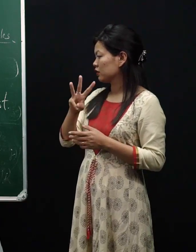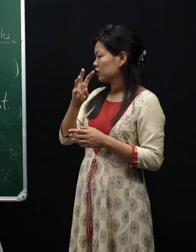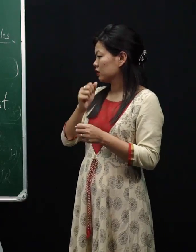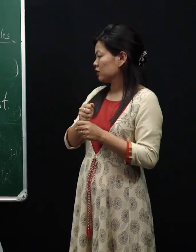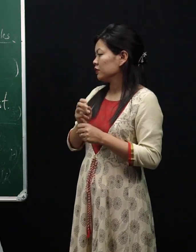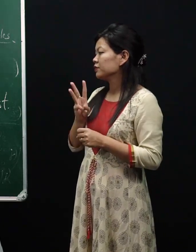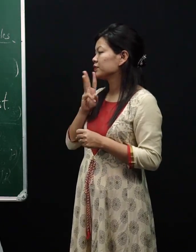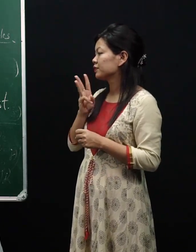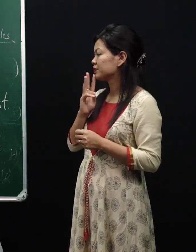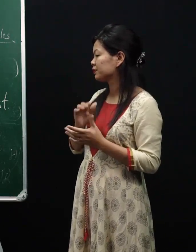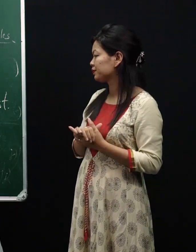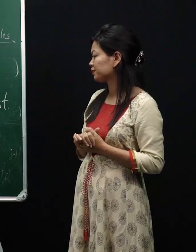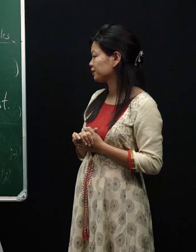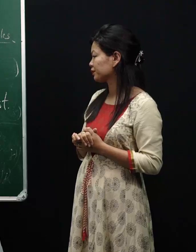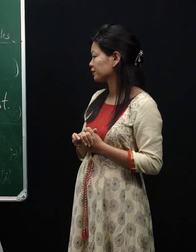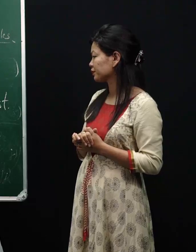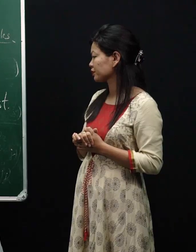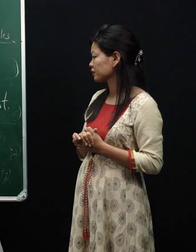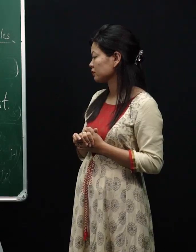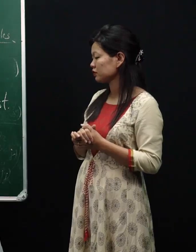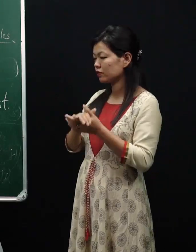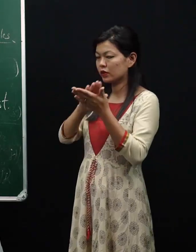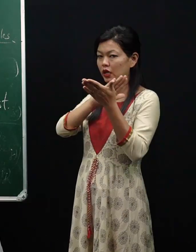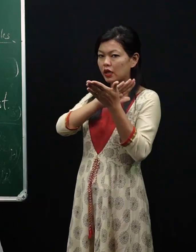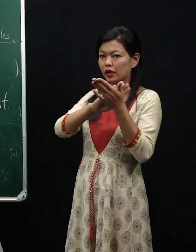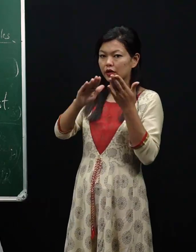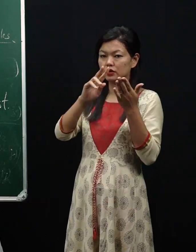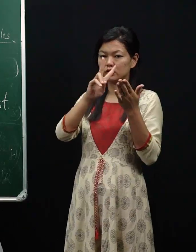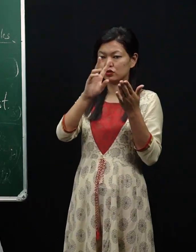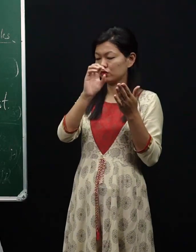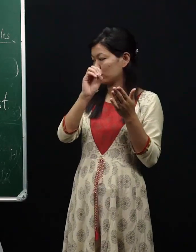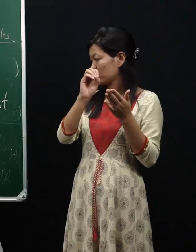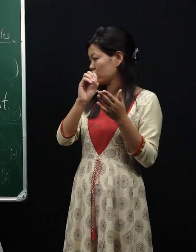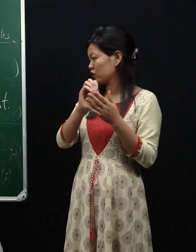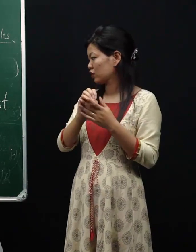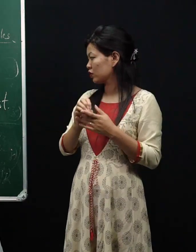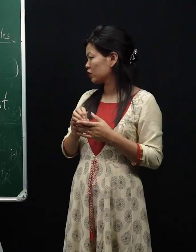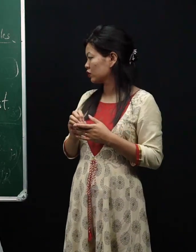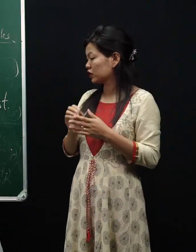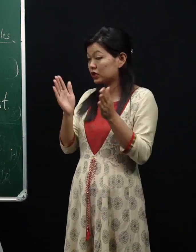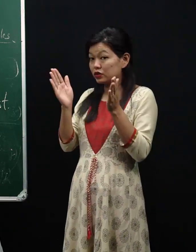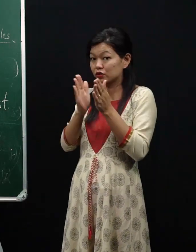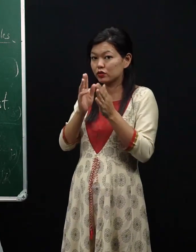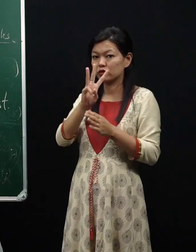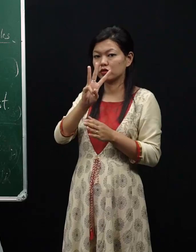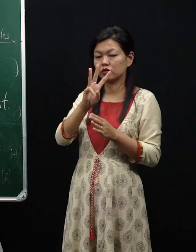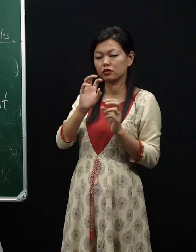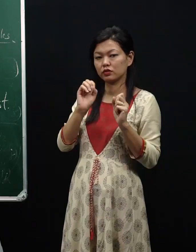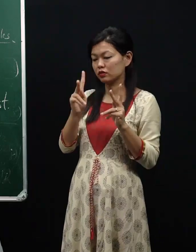this is 3 gram of water, okay? That means 3 gram of water. So we'll just write 3, clear? And